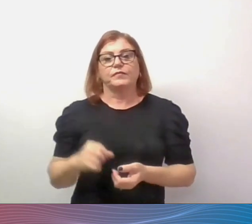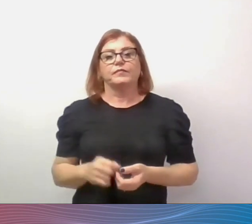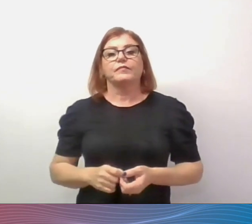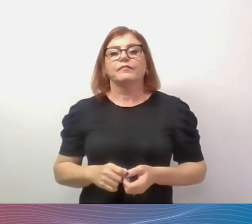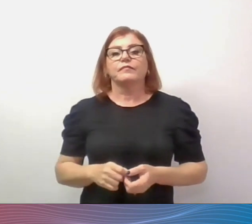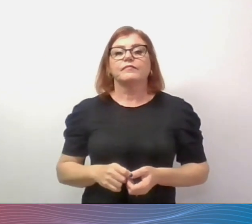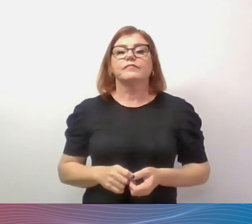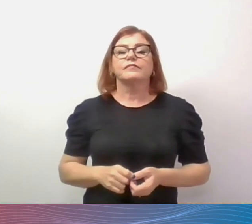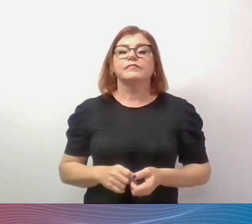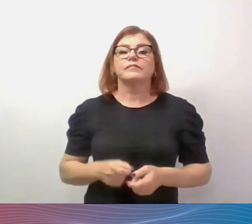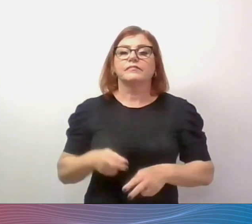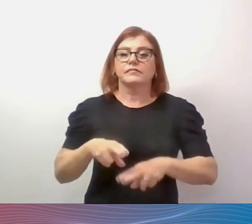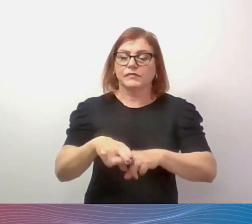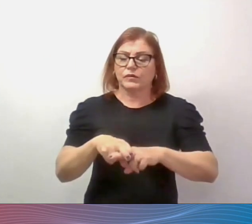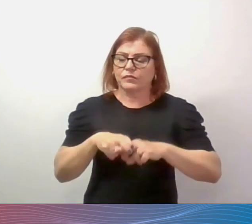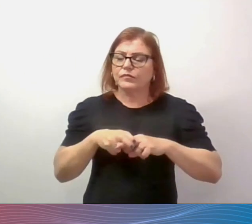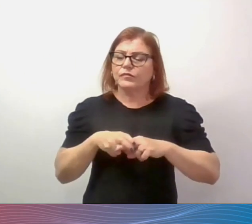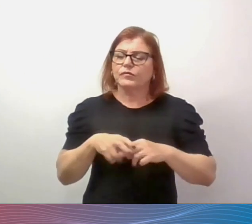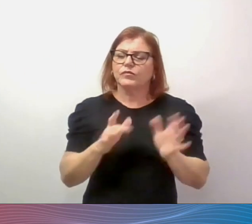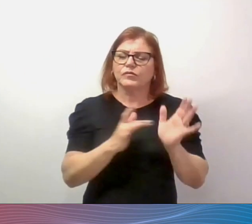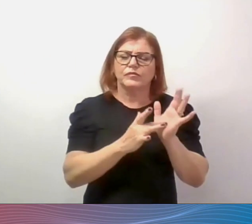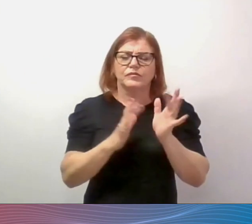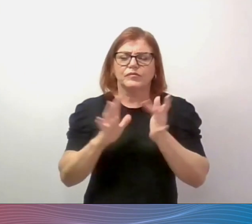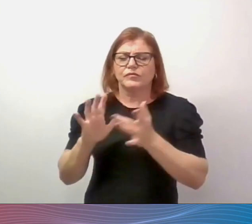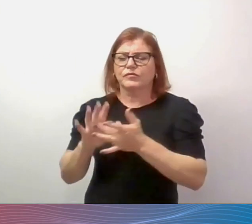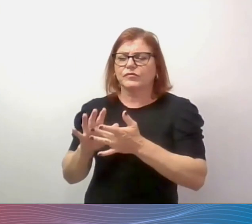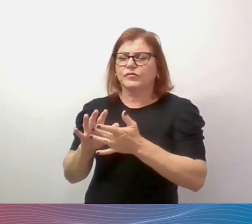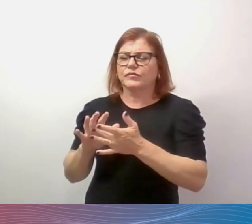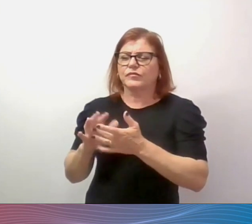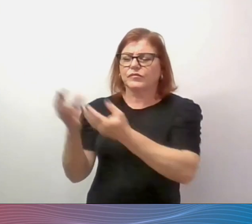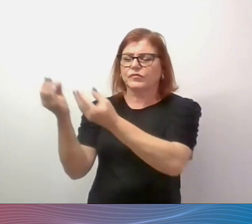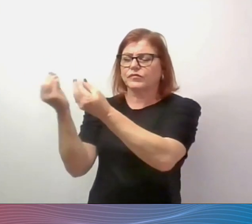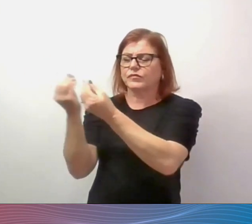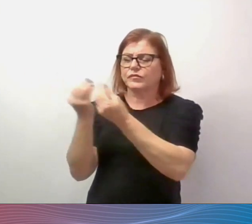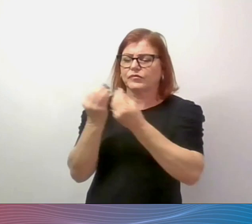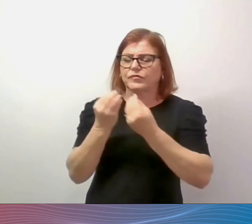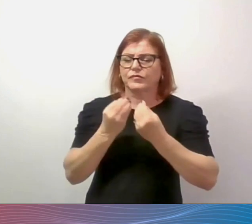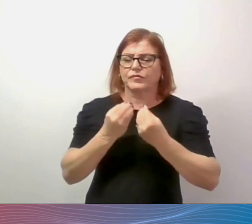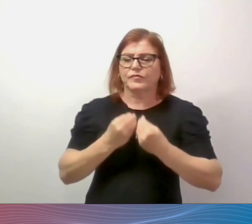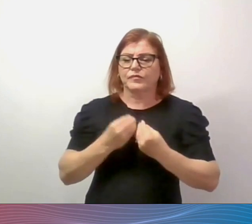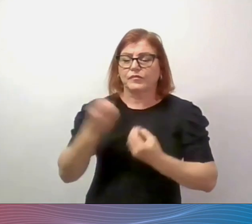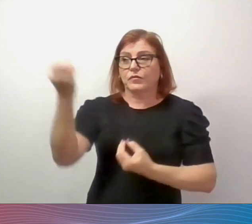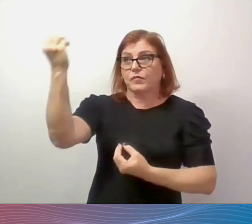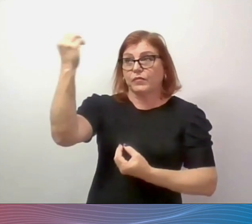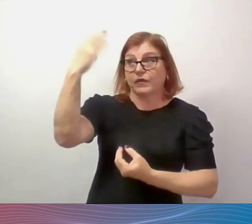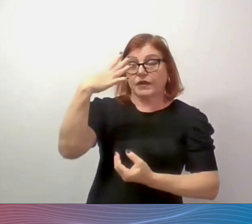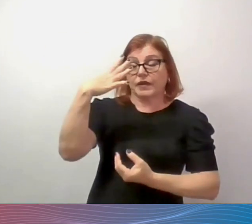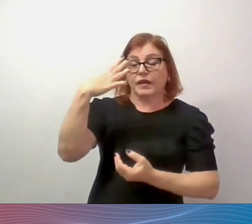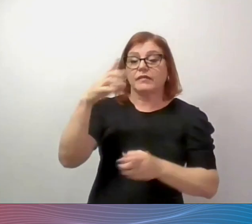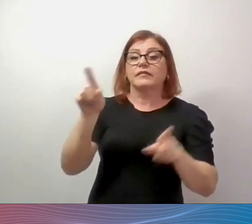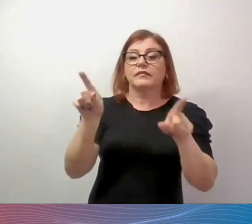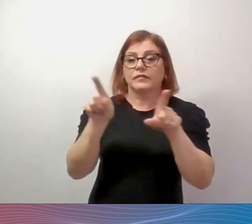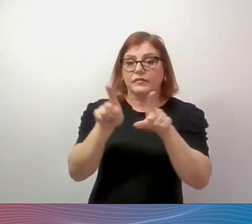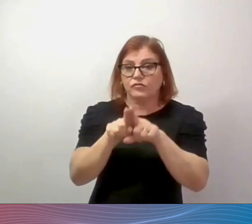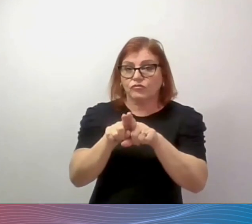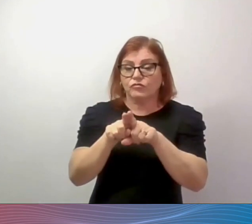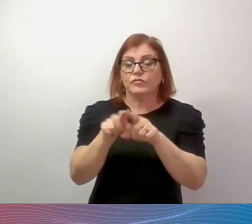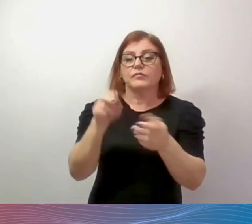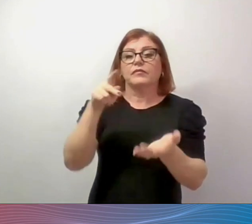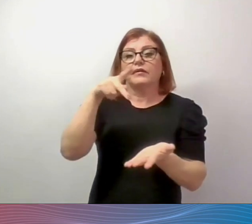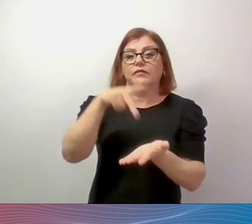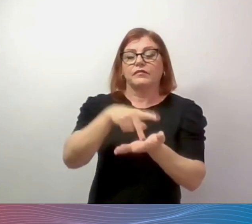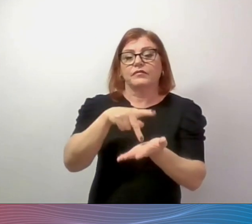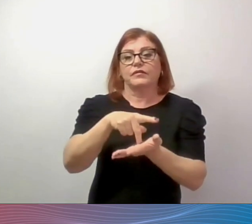como... Ele trouxe a graça e a verdade. That's why Jesus came to bring grace and truth.